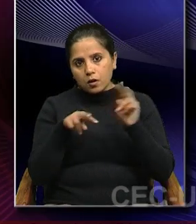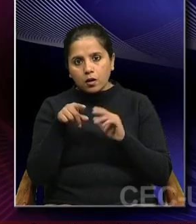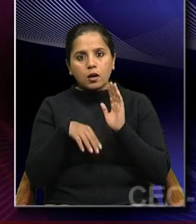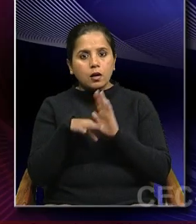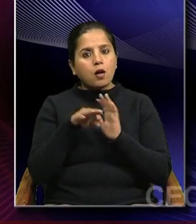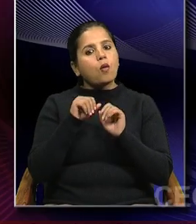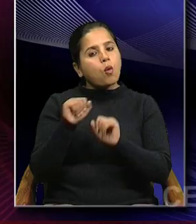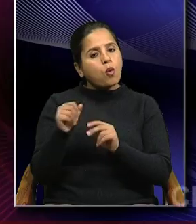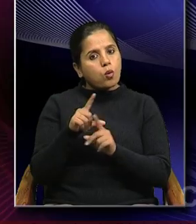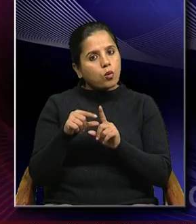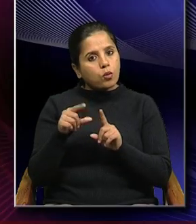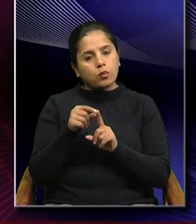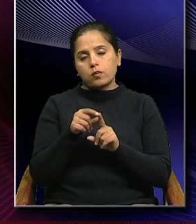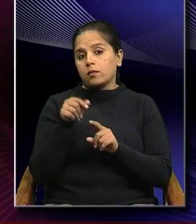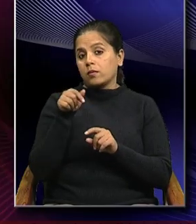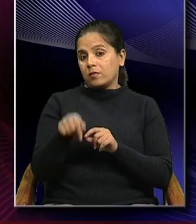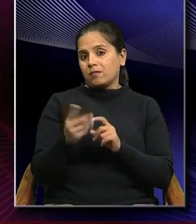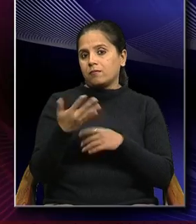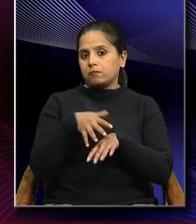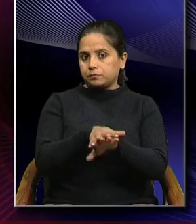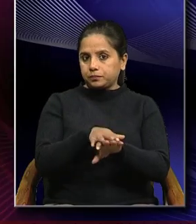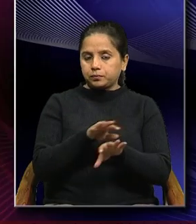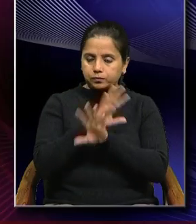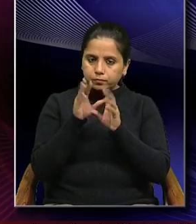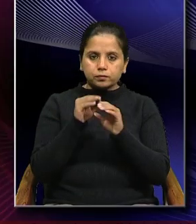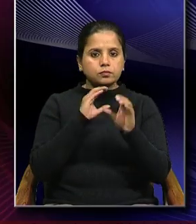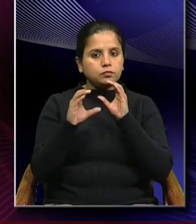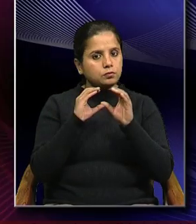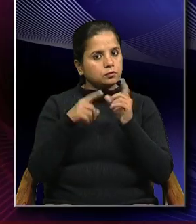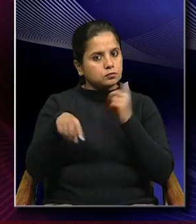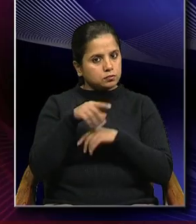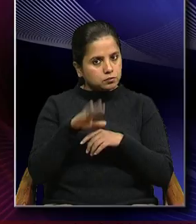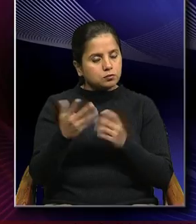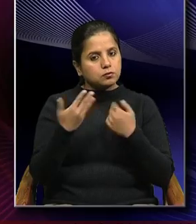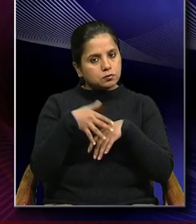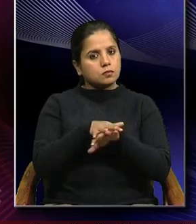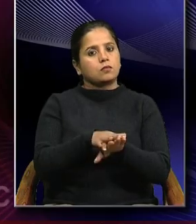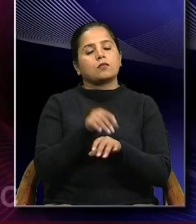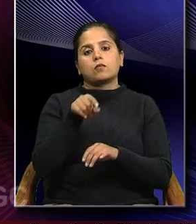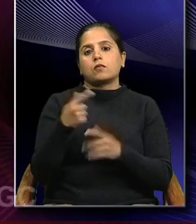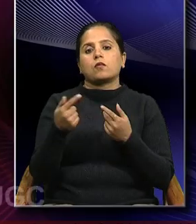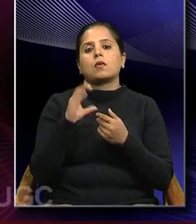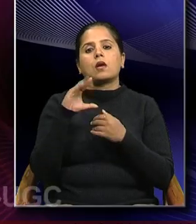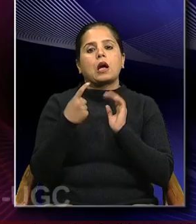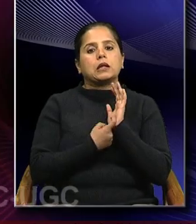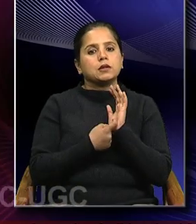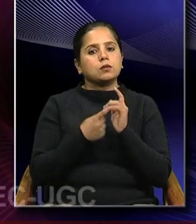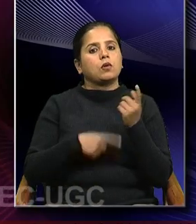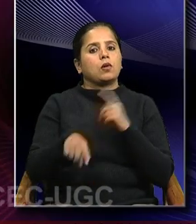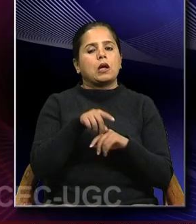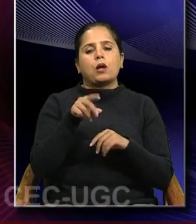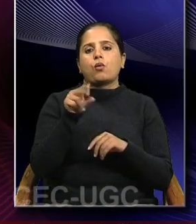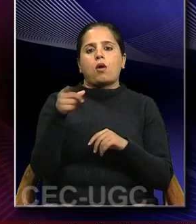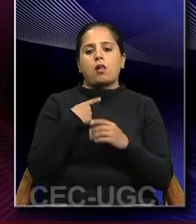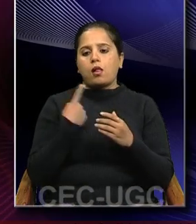are actually being integrated, all these communications are being integrated, so that the customers are not